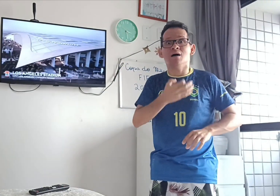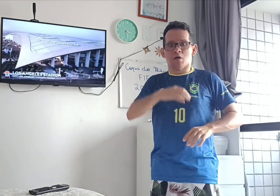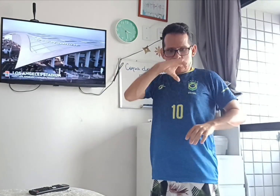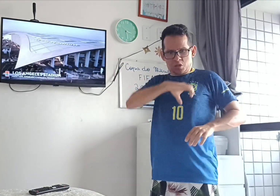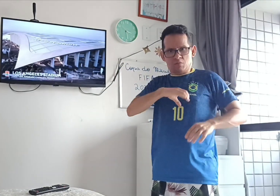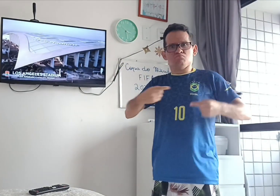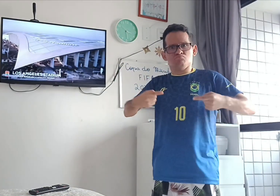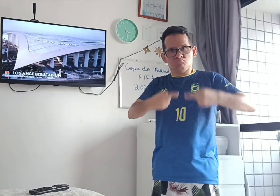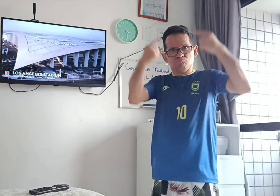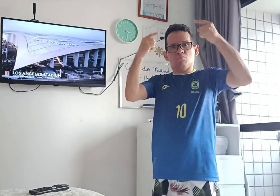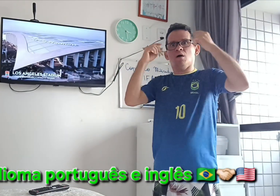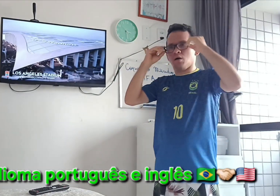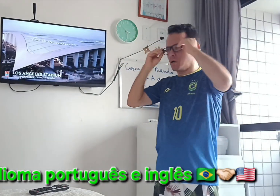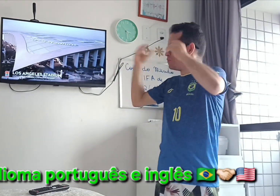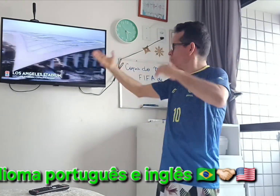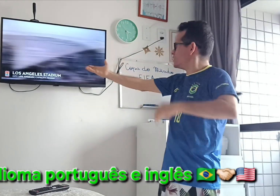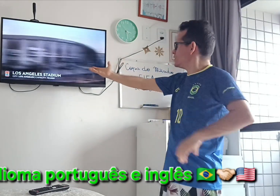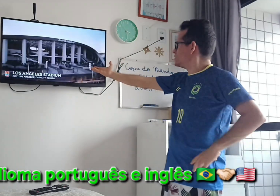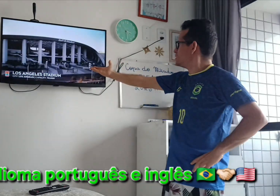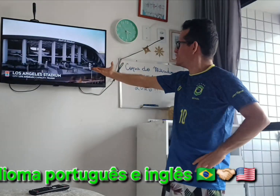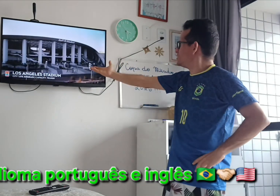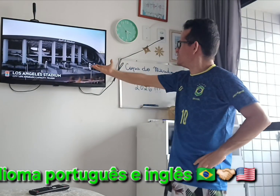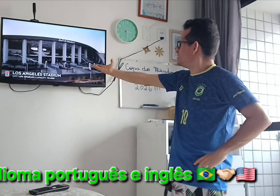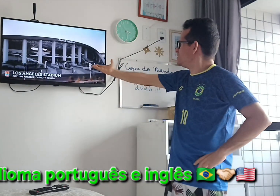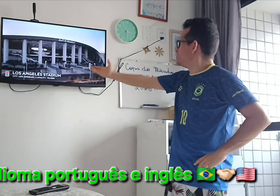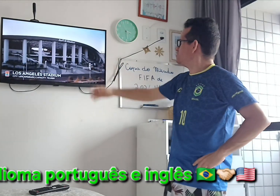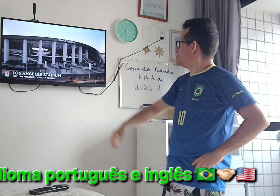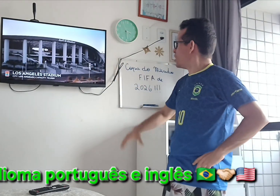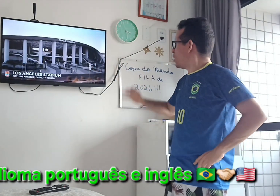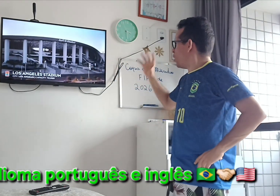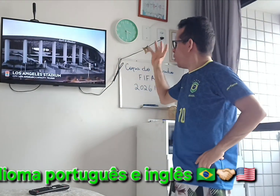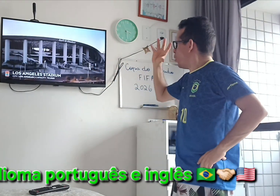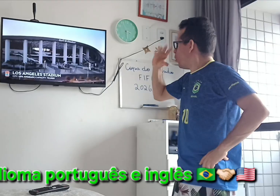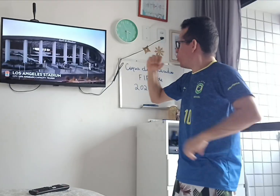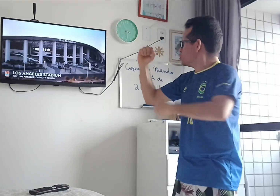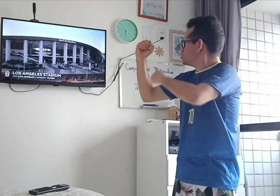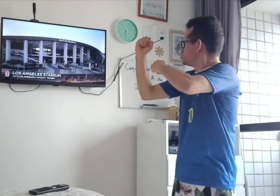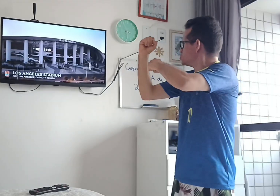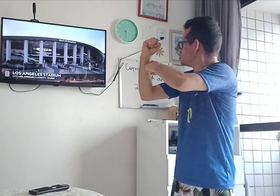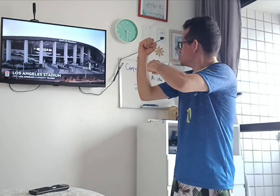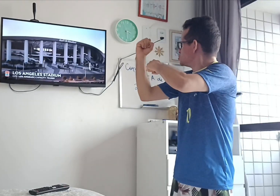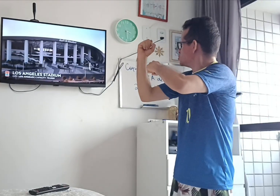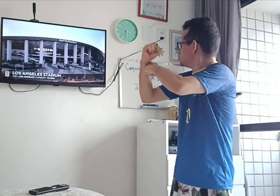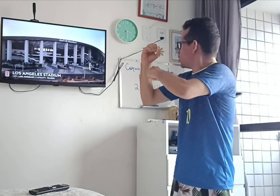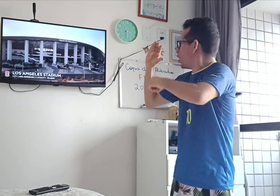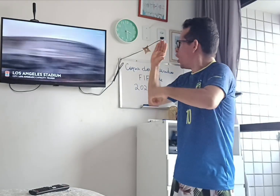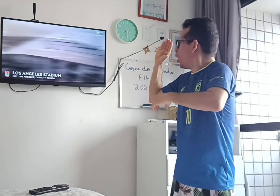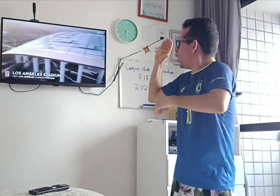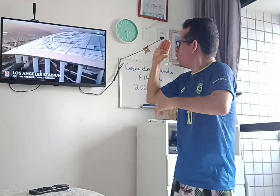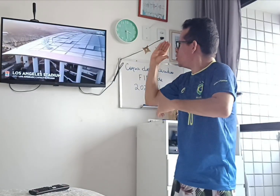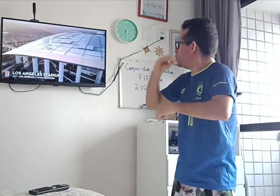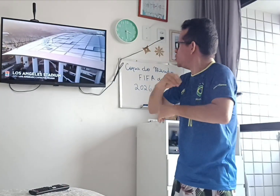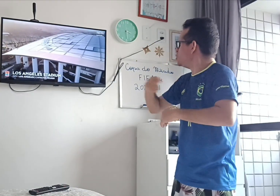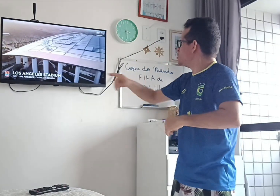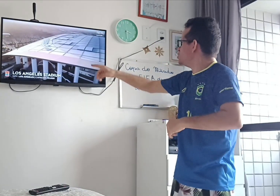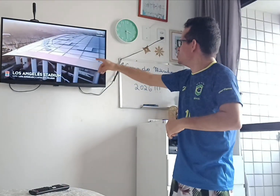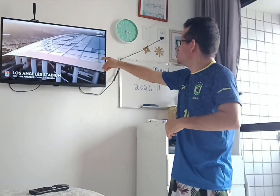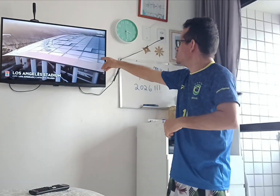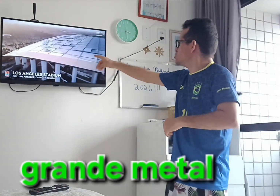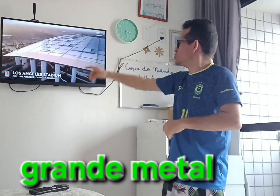transparent roof, open-air yet covered stands, and sculpted terrace gardens that blur the line between indoors and outdoors. Its perforated